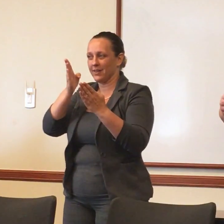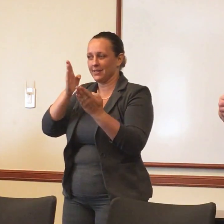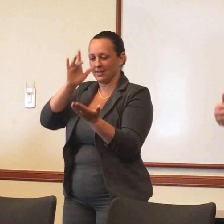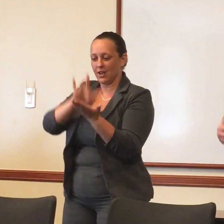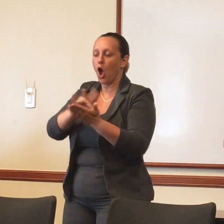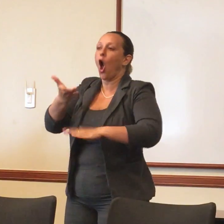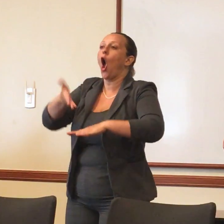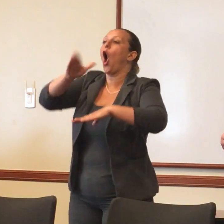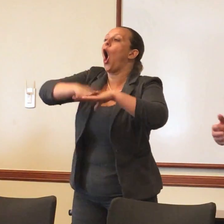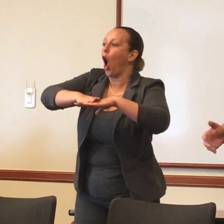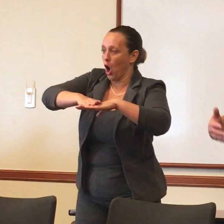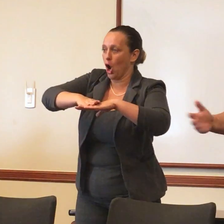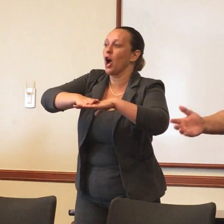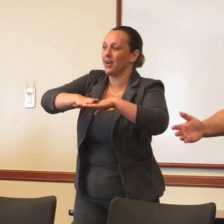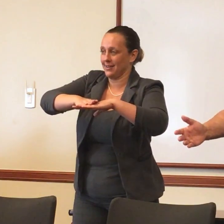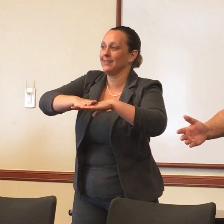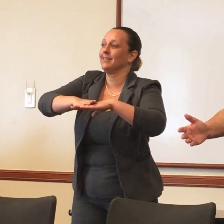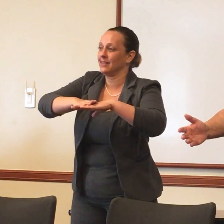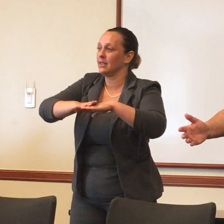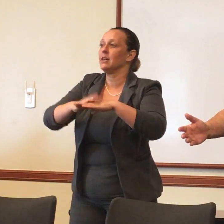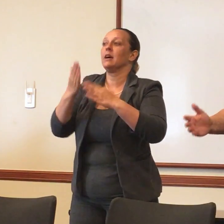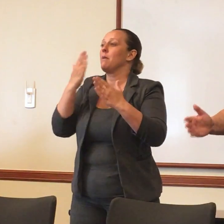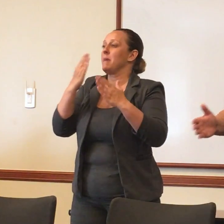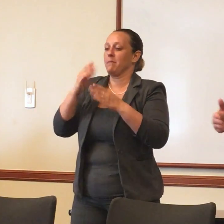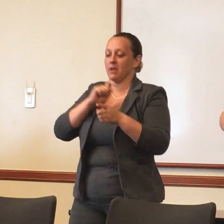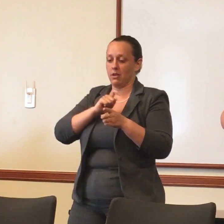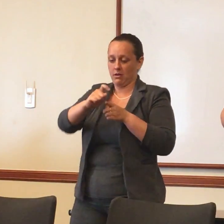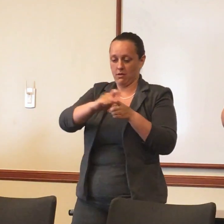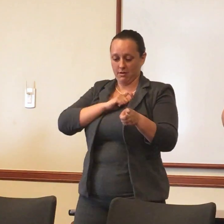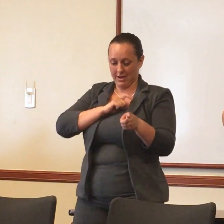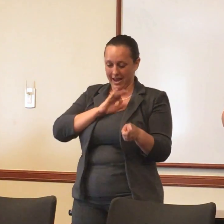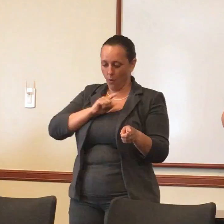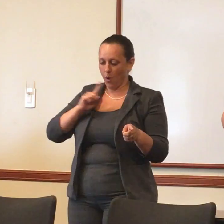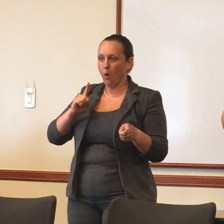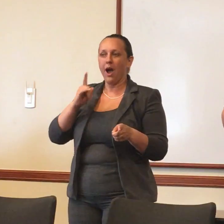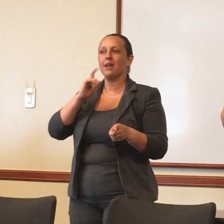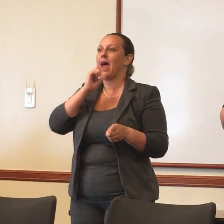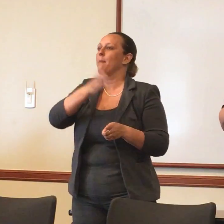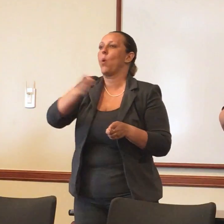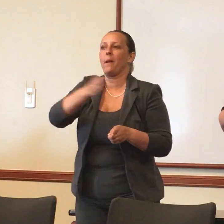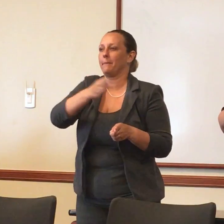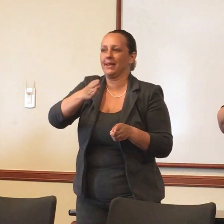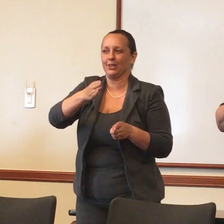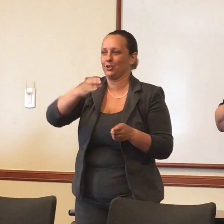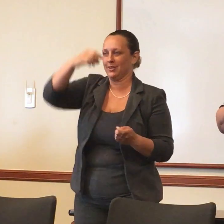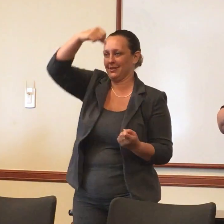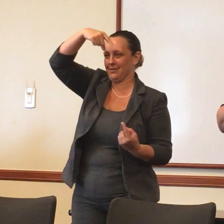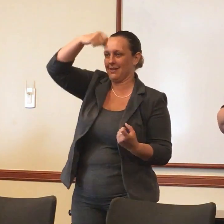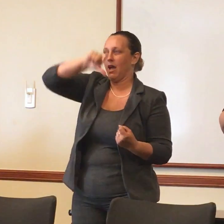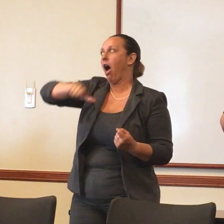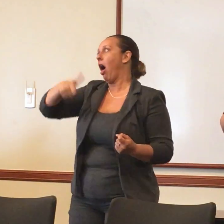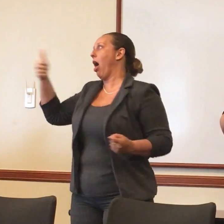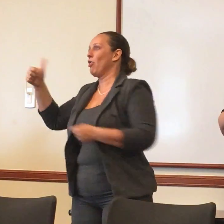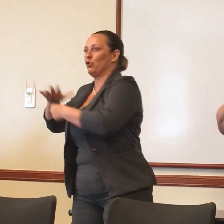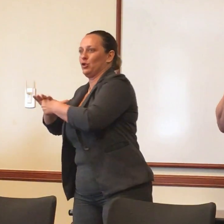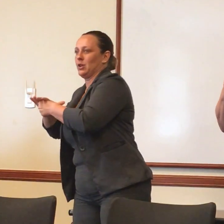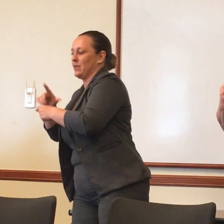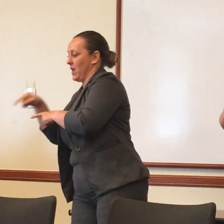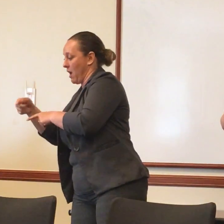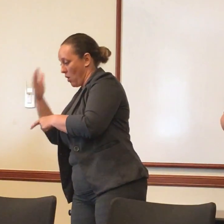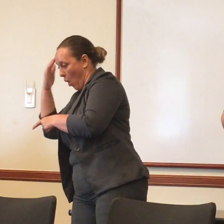to a 911 center other than Boynton Beach first and have to be transferred in. But we do have full capabilities to transfer back and